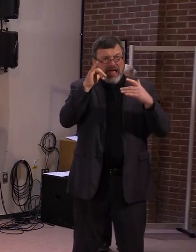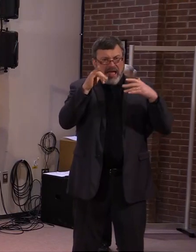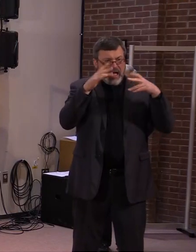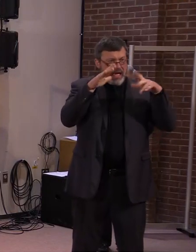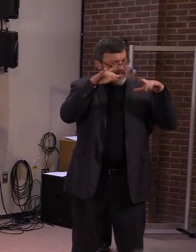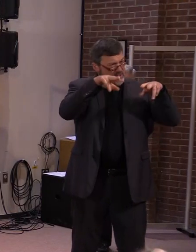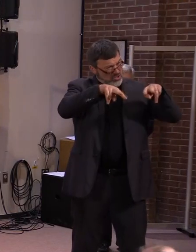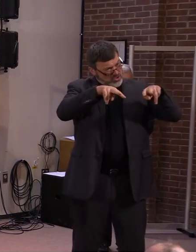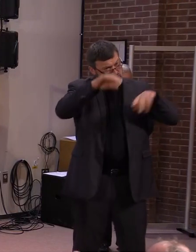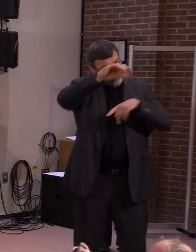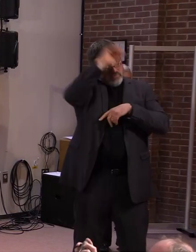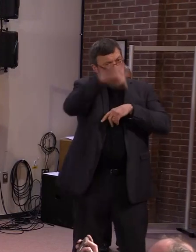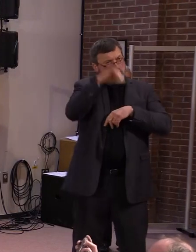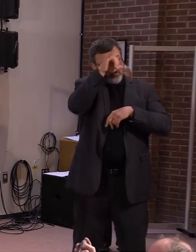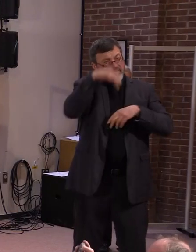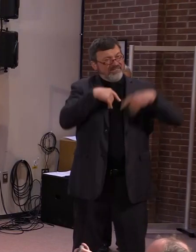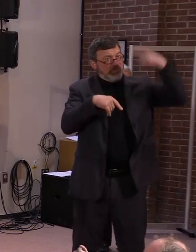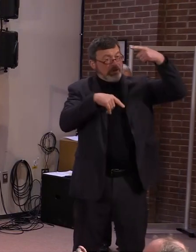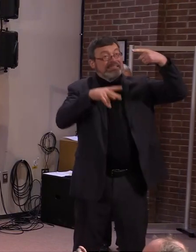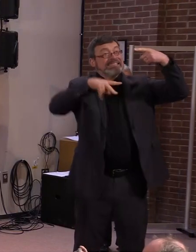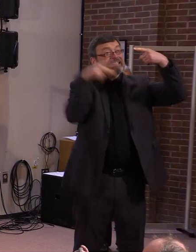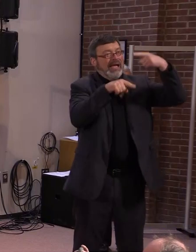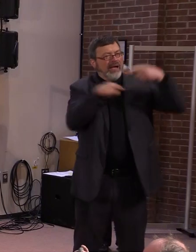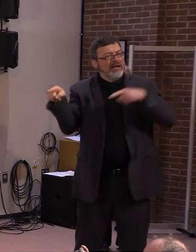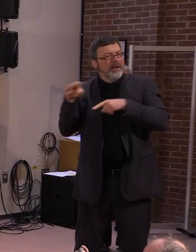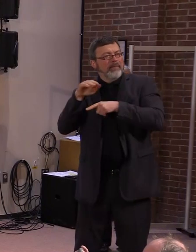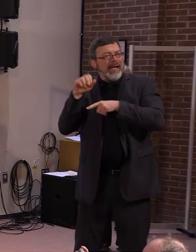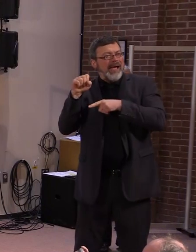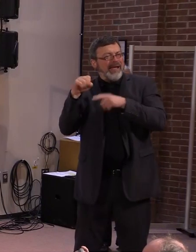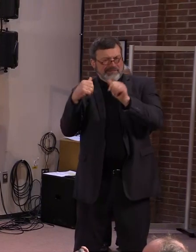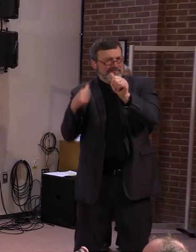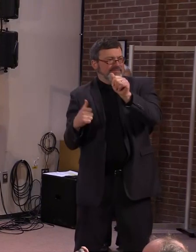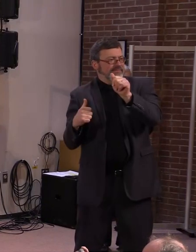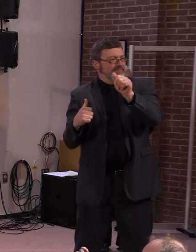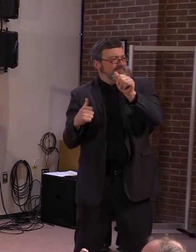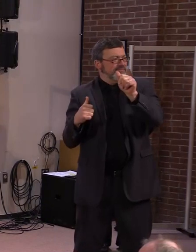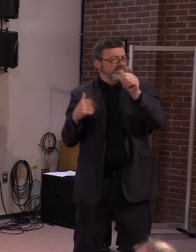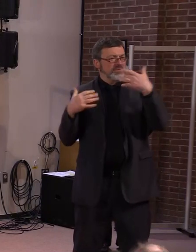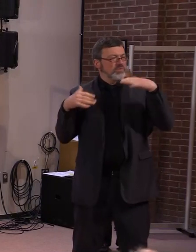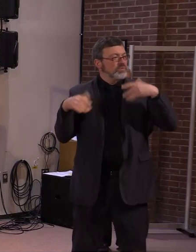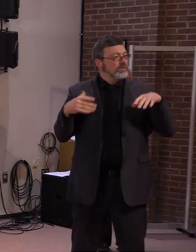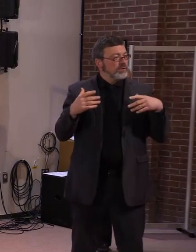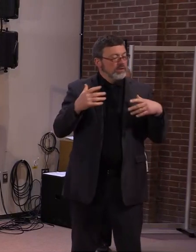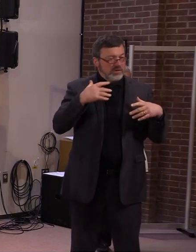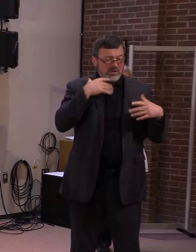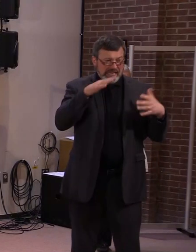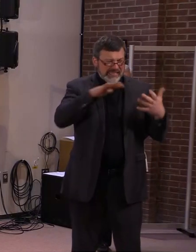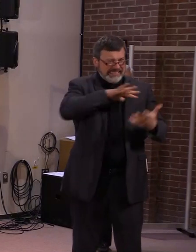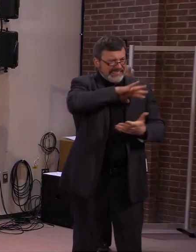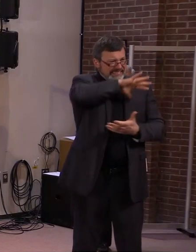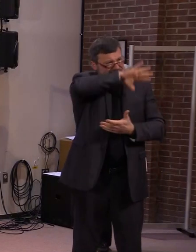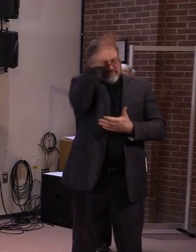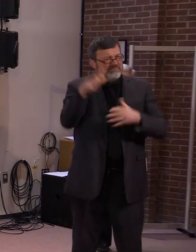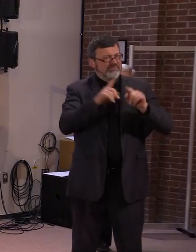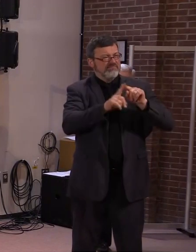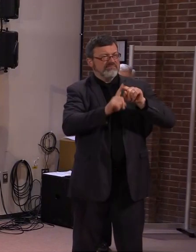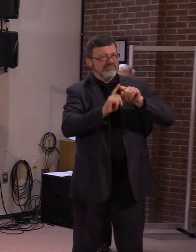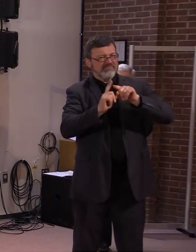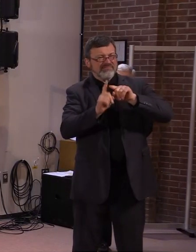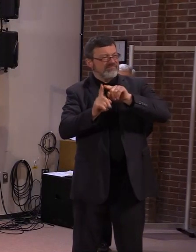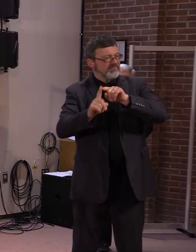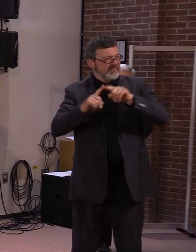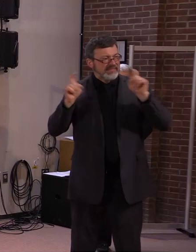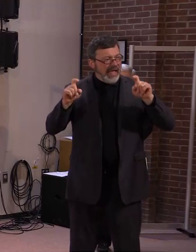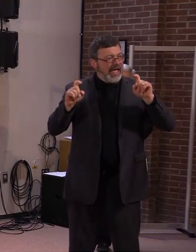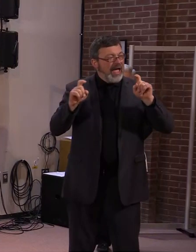To give you a better picture of the wide range in testing among states, the 10th highest testing state